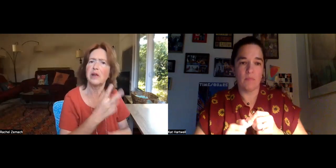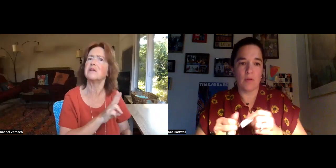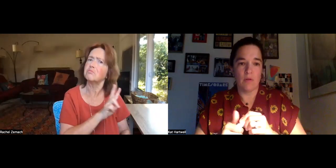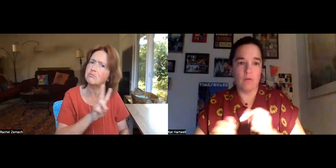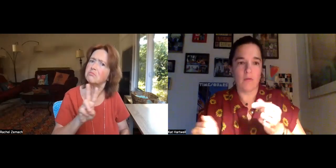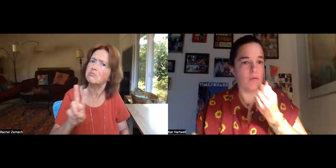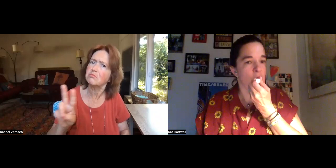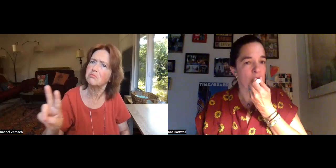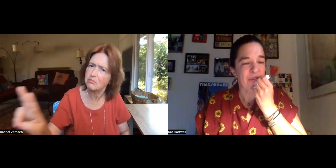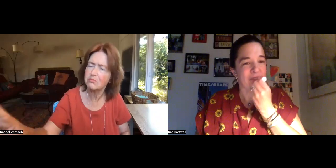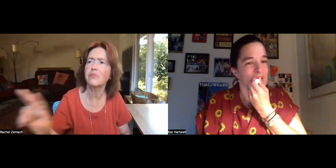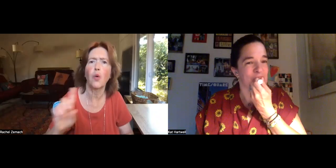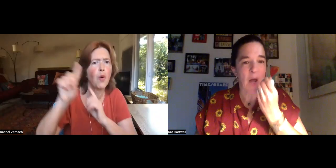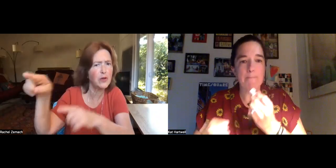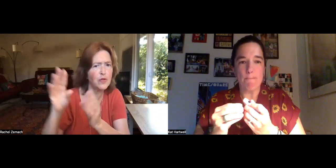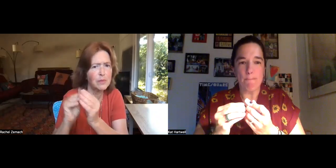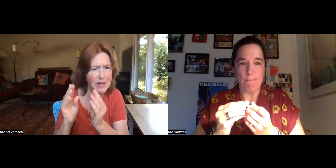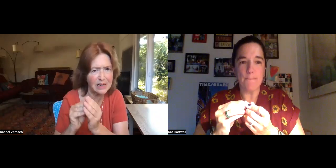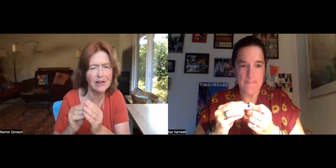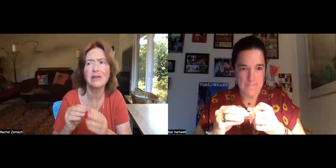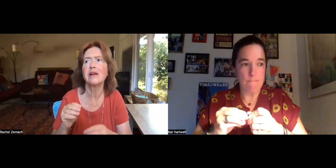We went to the meeting.